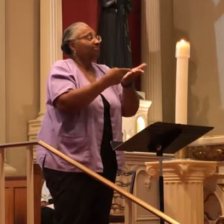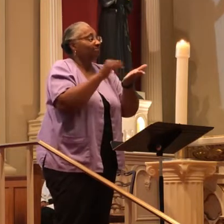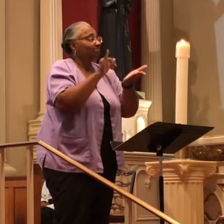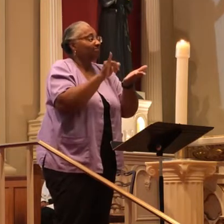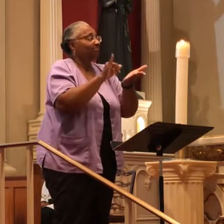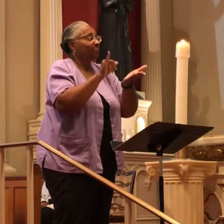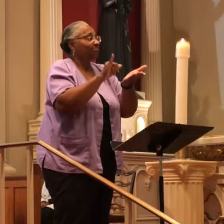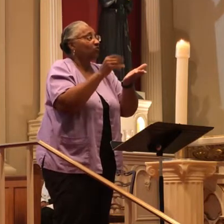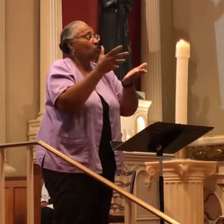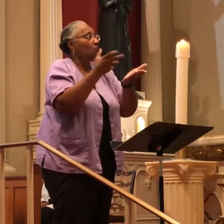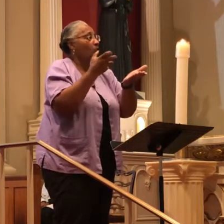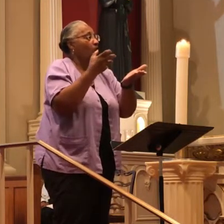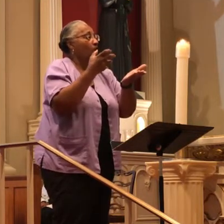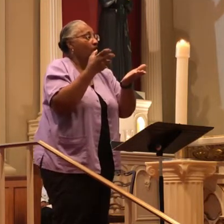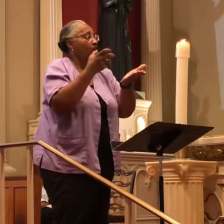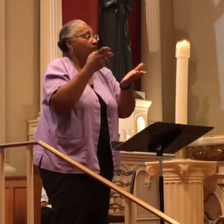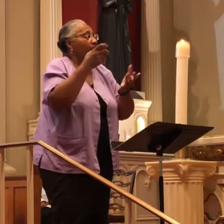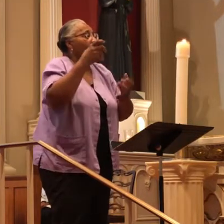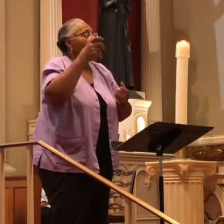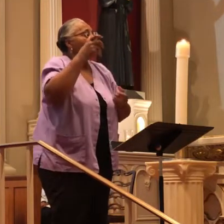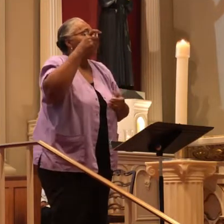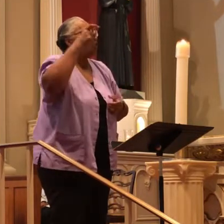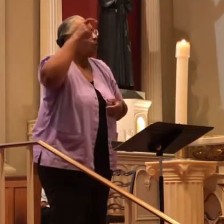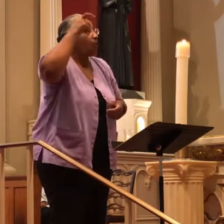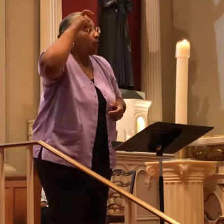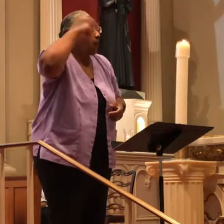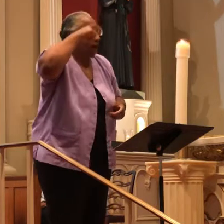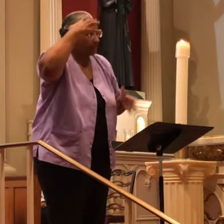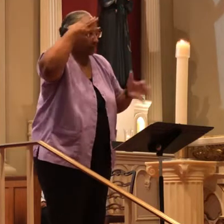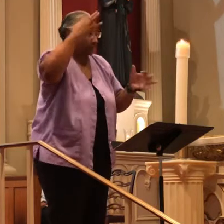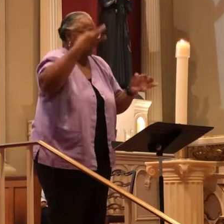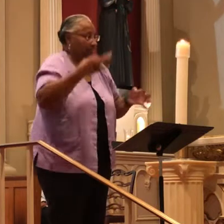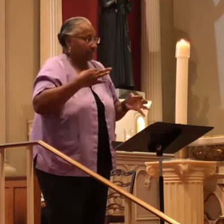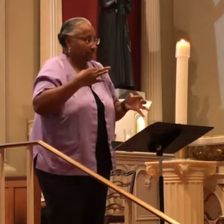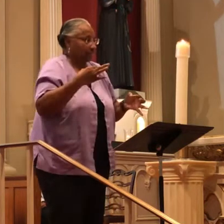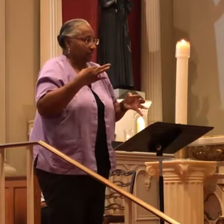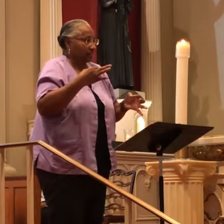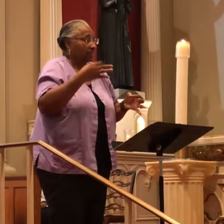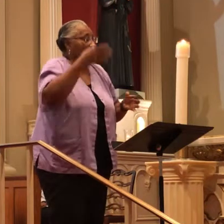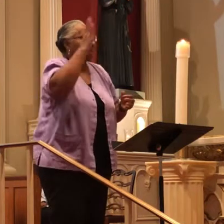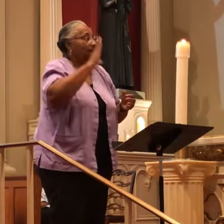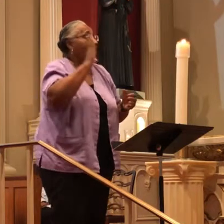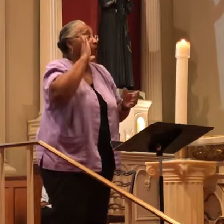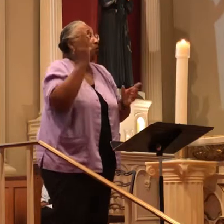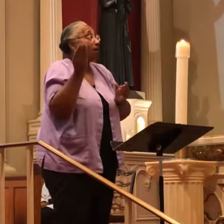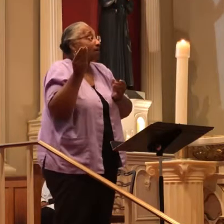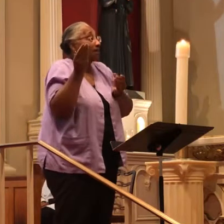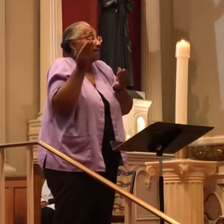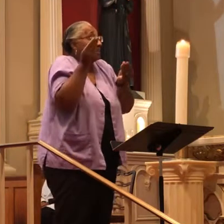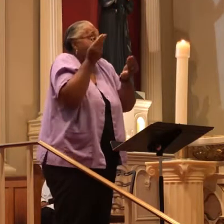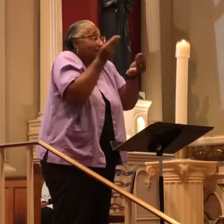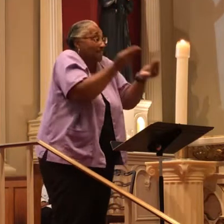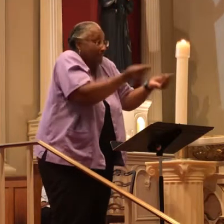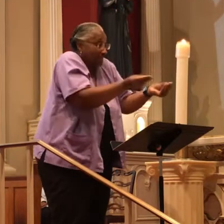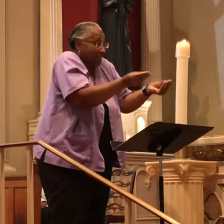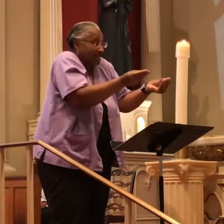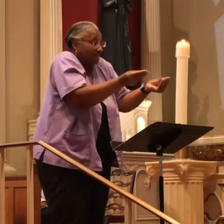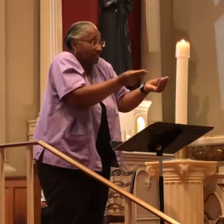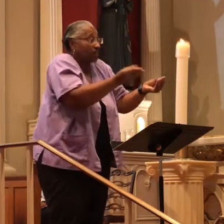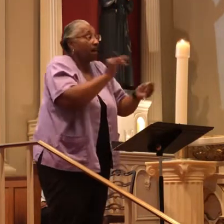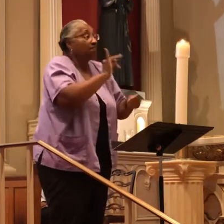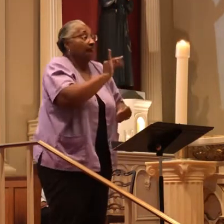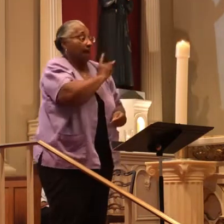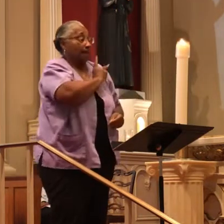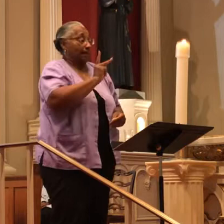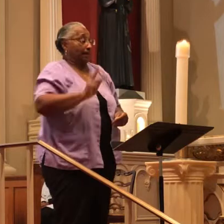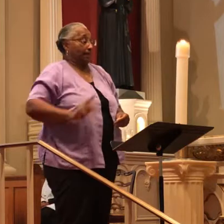going to grant him a wise understanding heart. And it is interesting because we have always